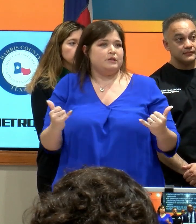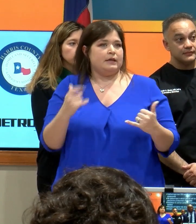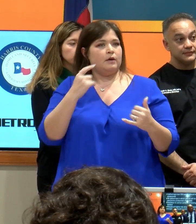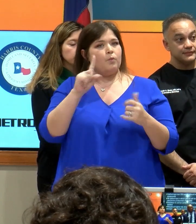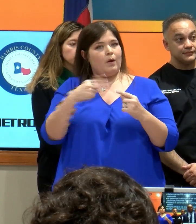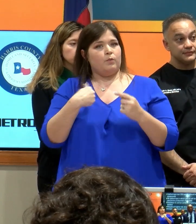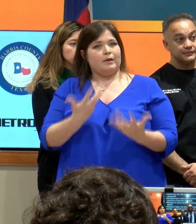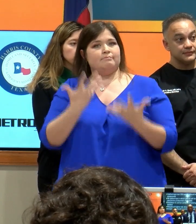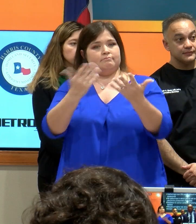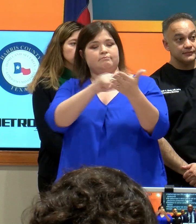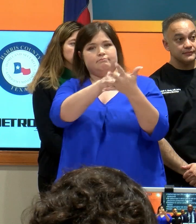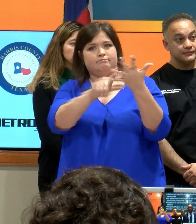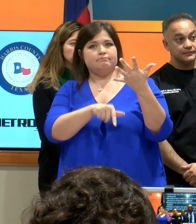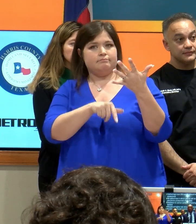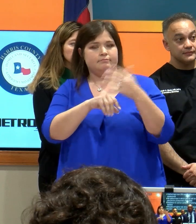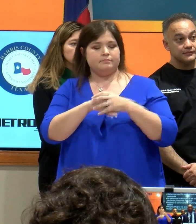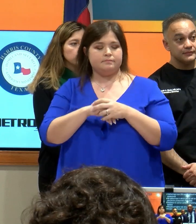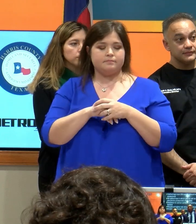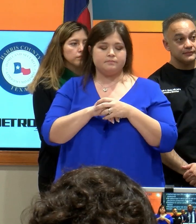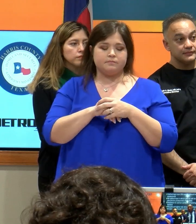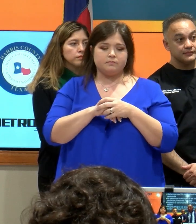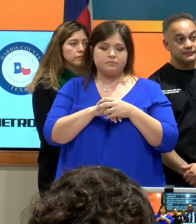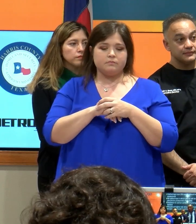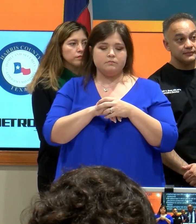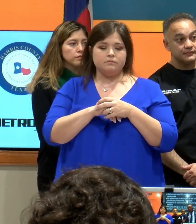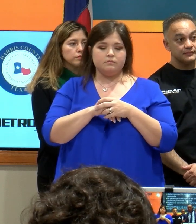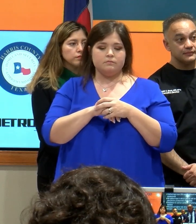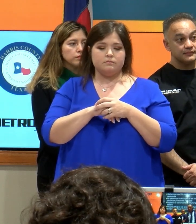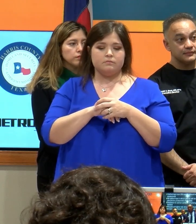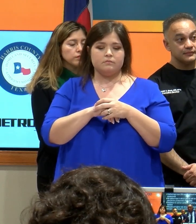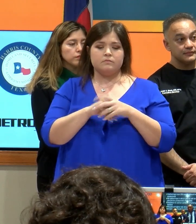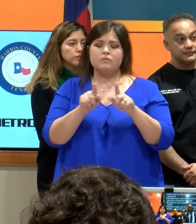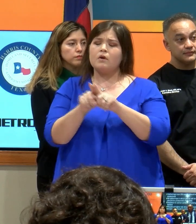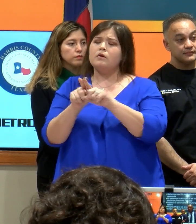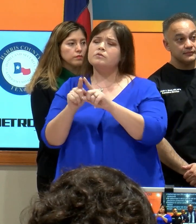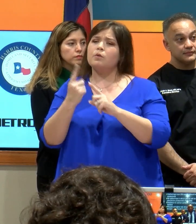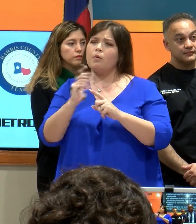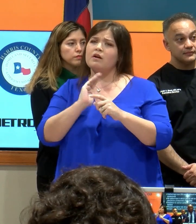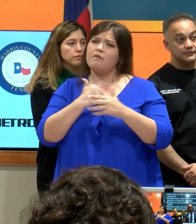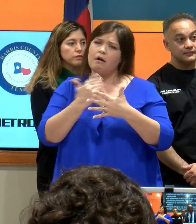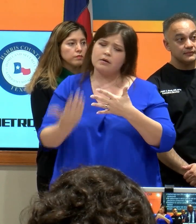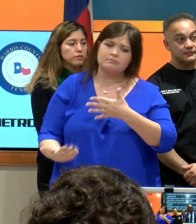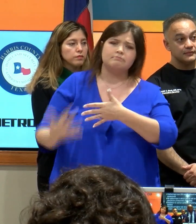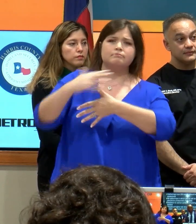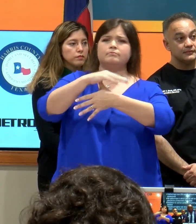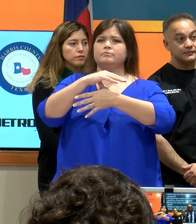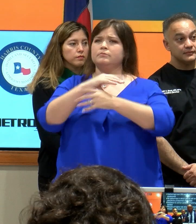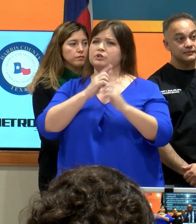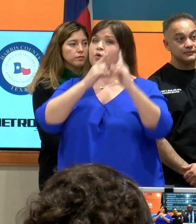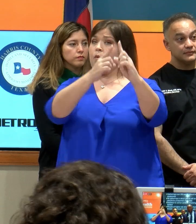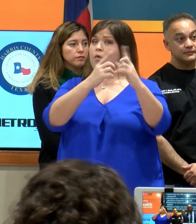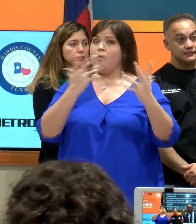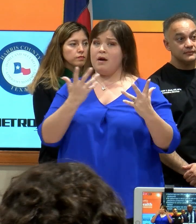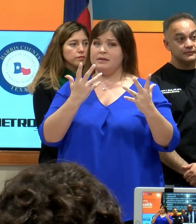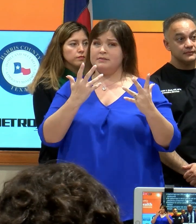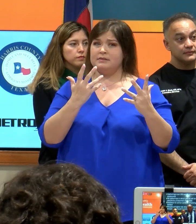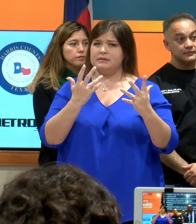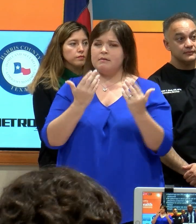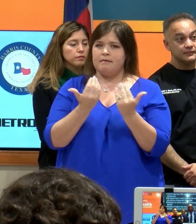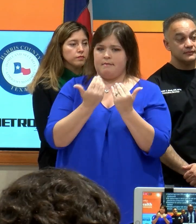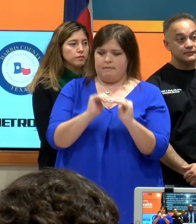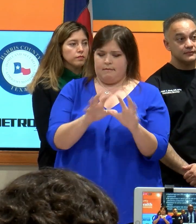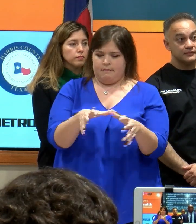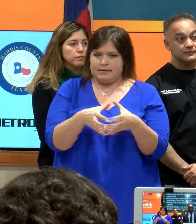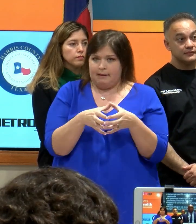We also recognize that one of the primary objectives is to contain and mitigate